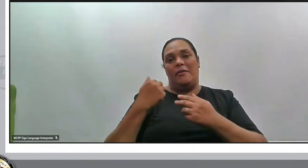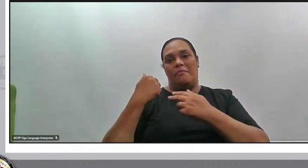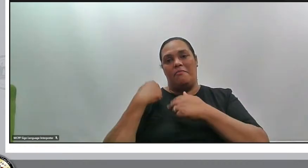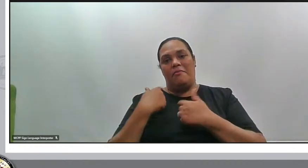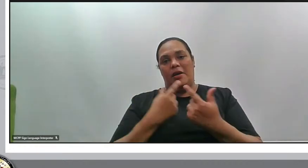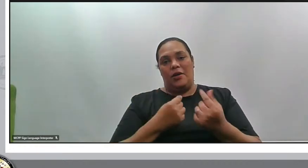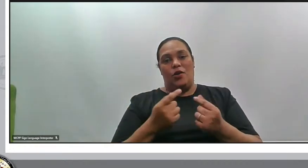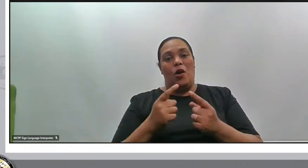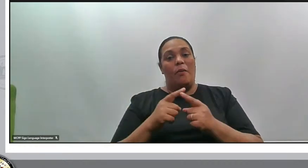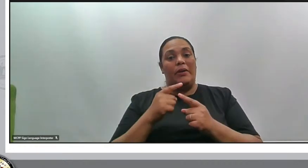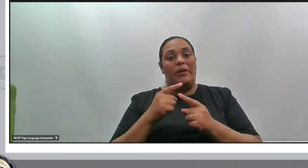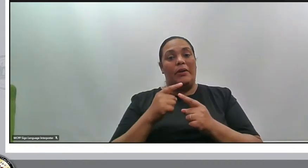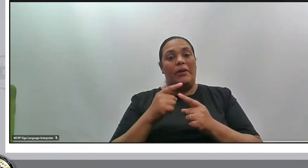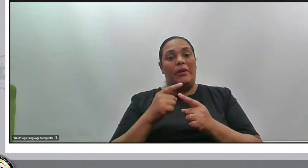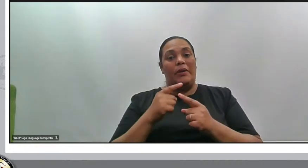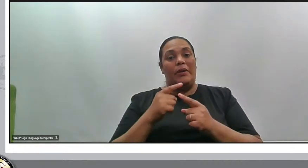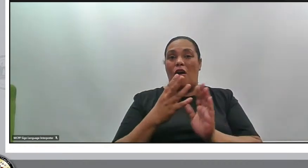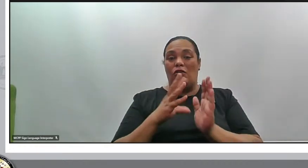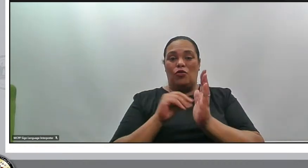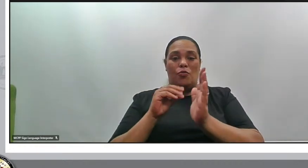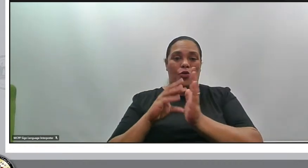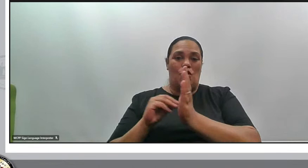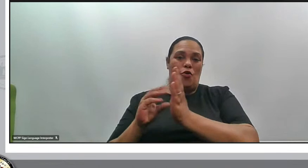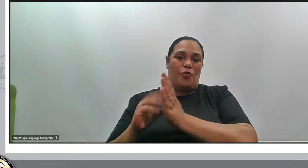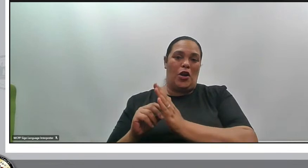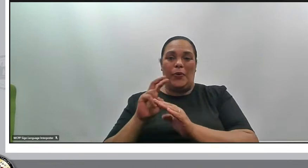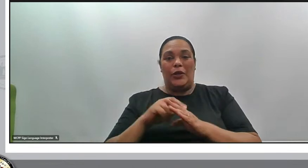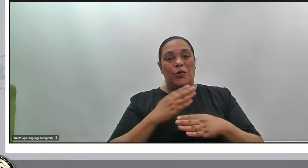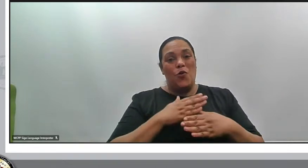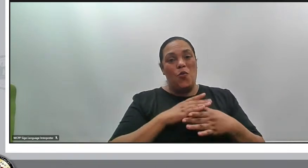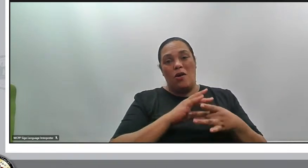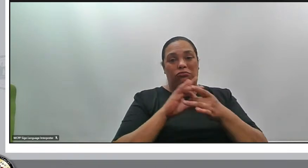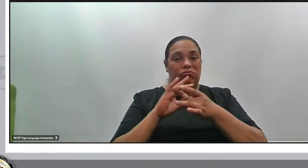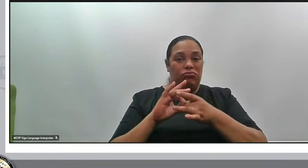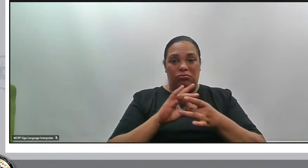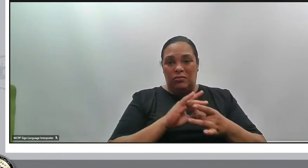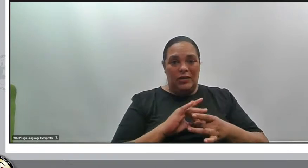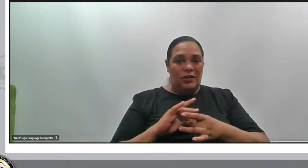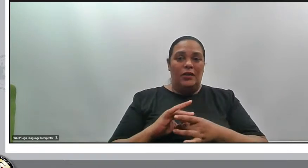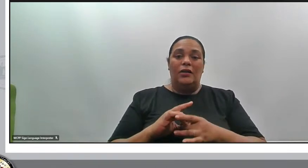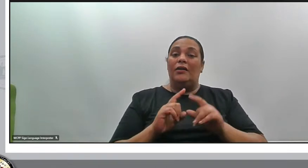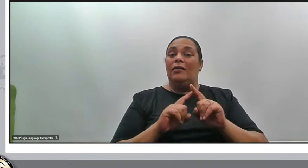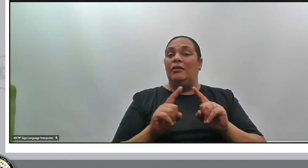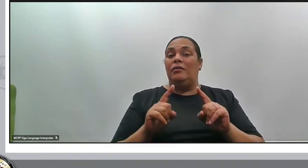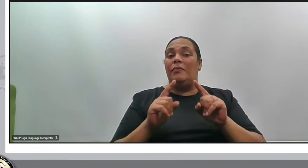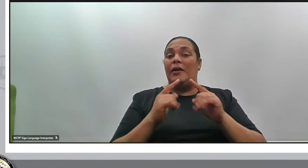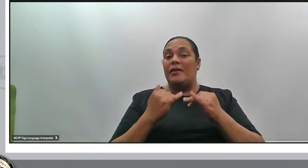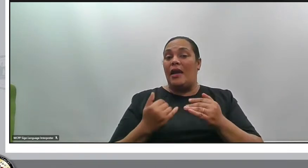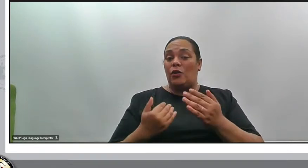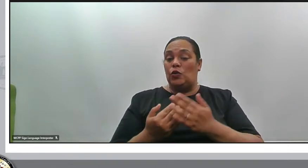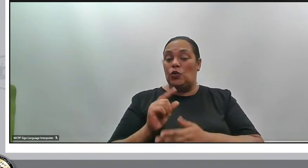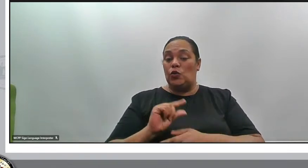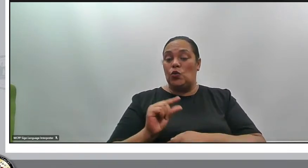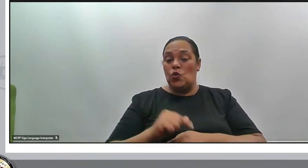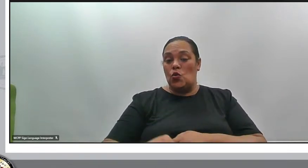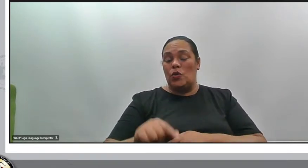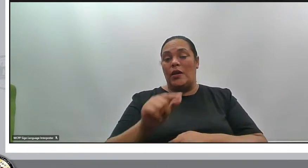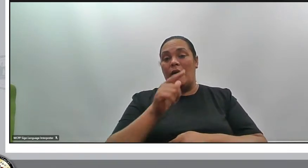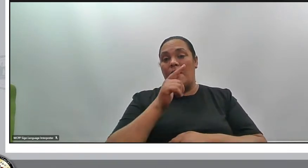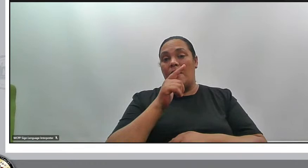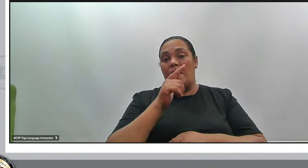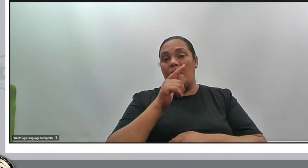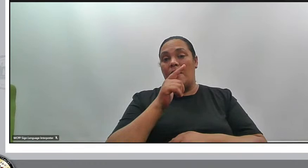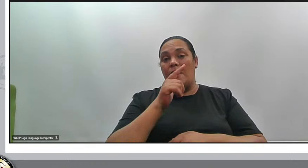lot of dovetailing with the work. I know also that now coming up soon, the Public Education